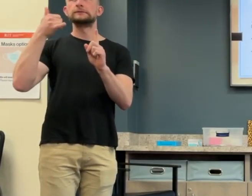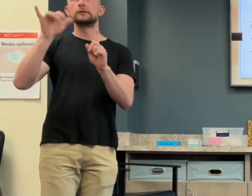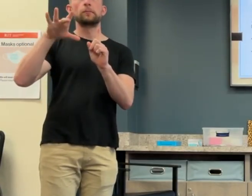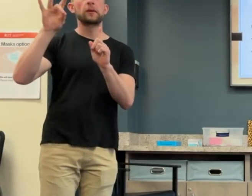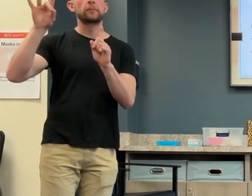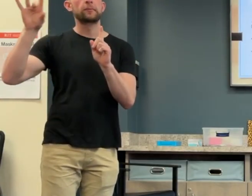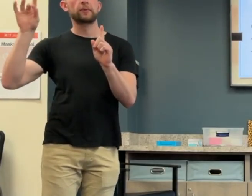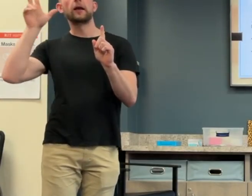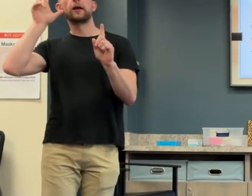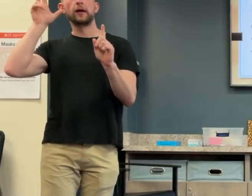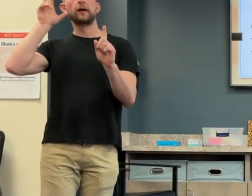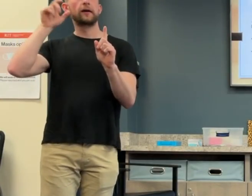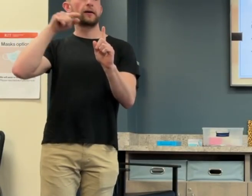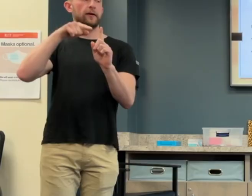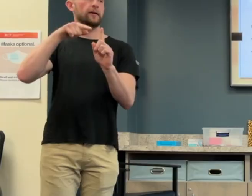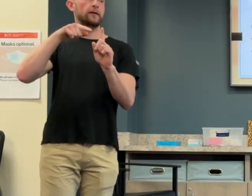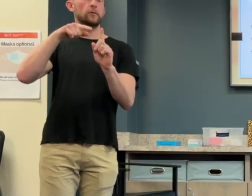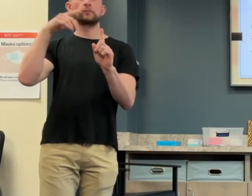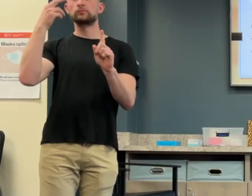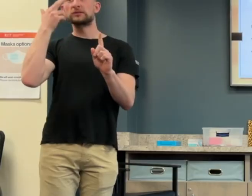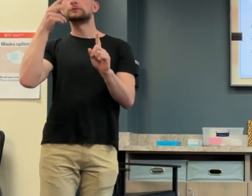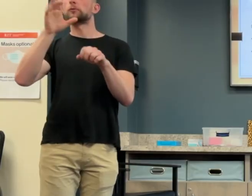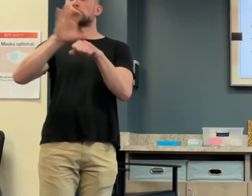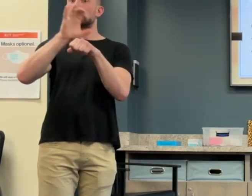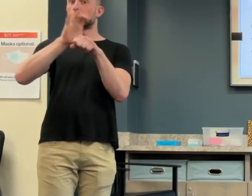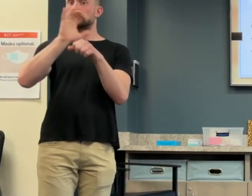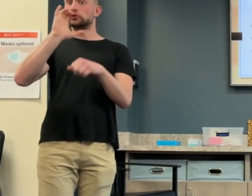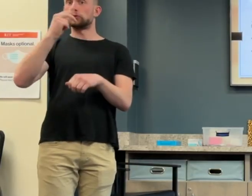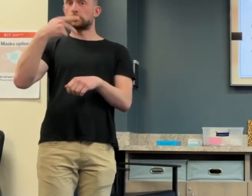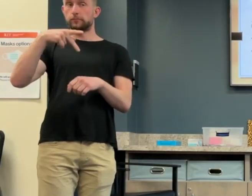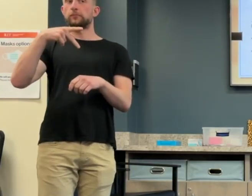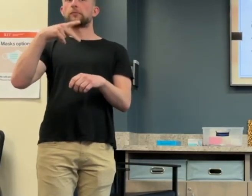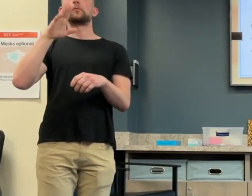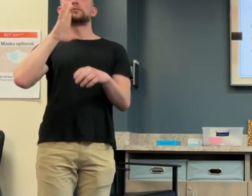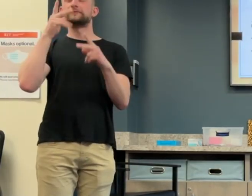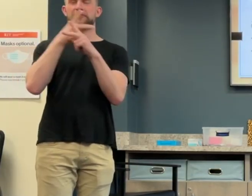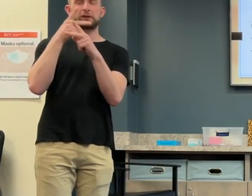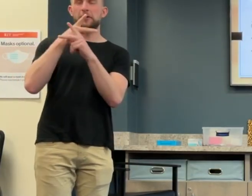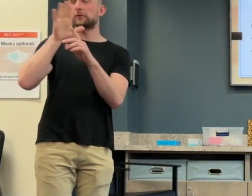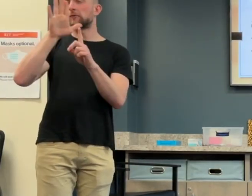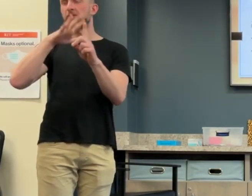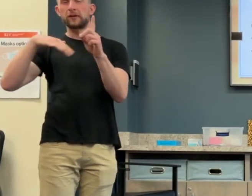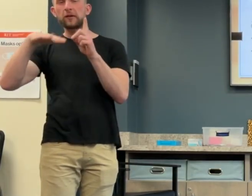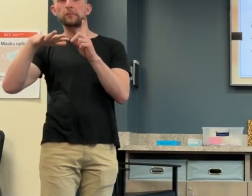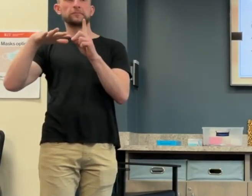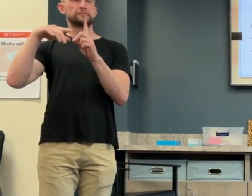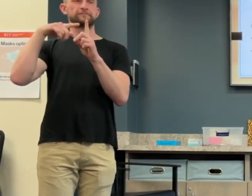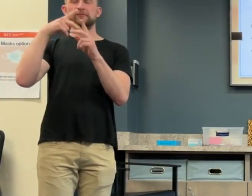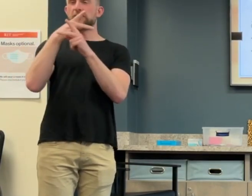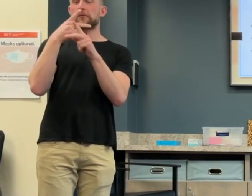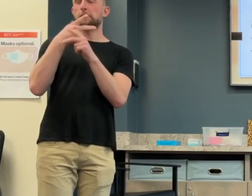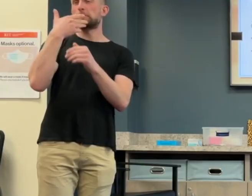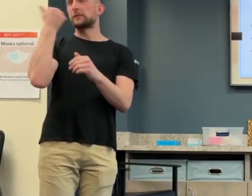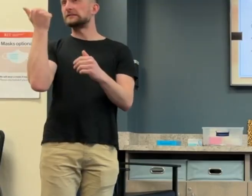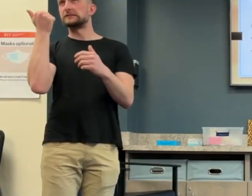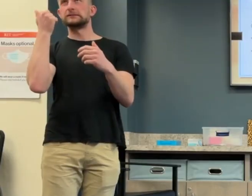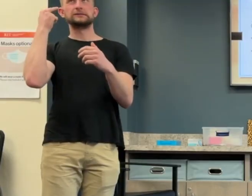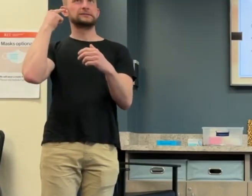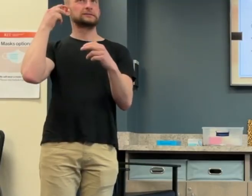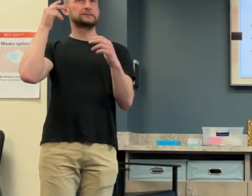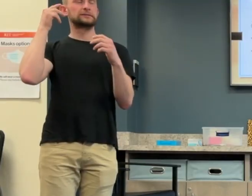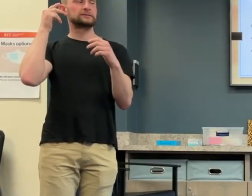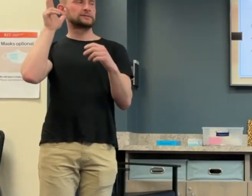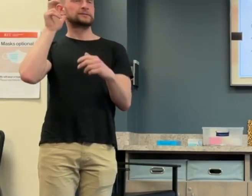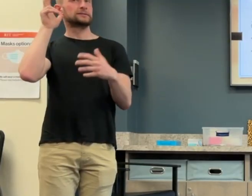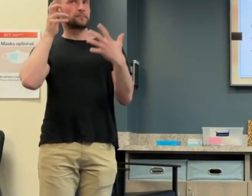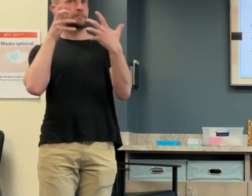computer chip, that very smart computer chip, is making a decision depending on the environment we're in. Now, if I walk out into the hallway and go